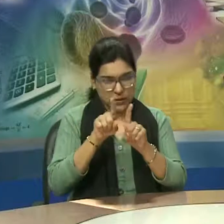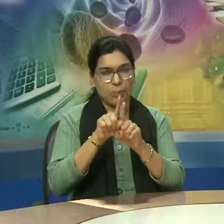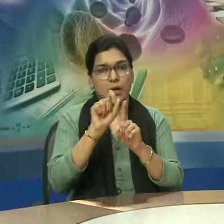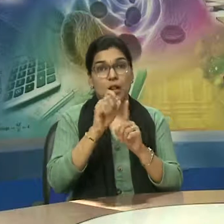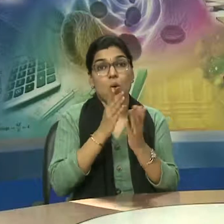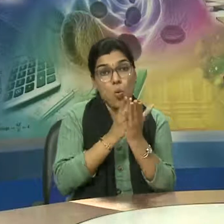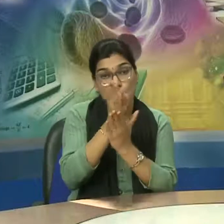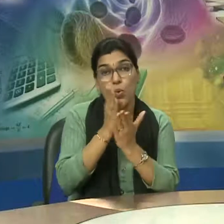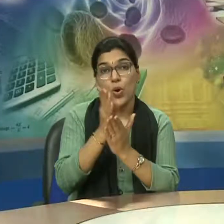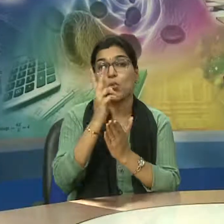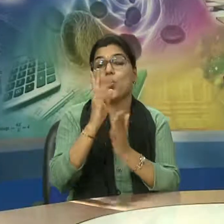warmth,